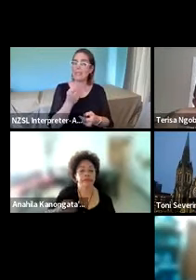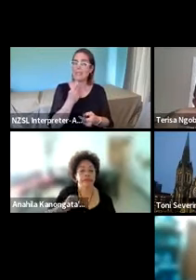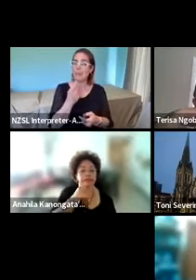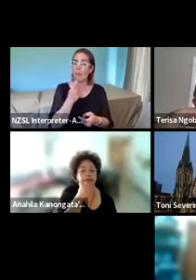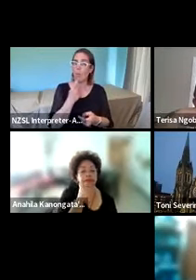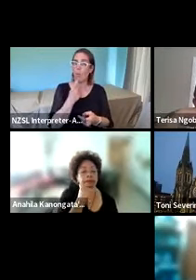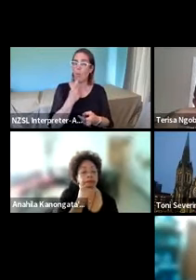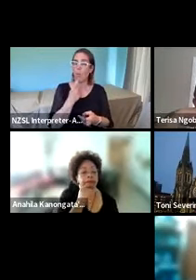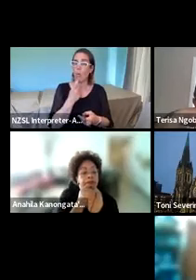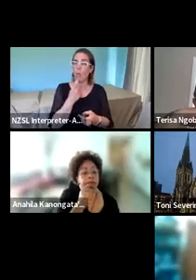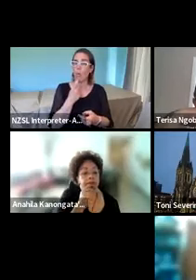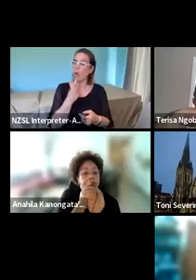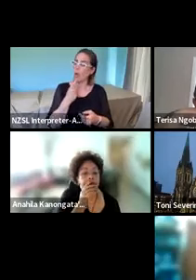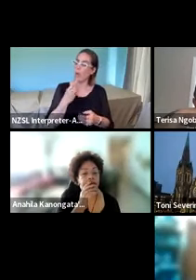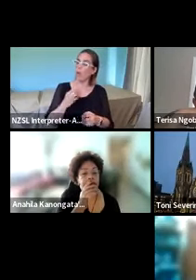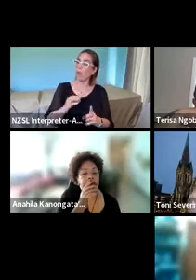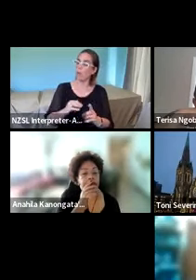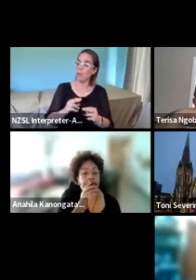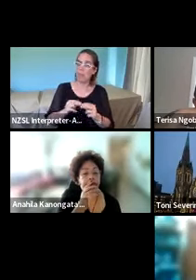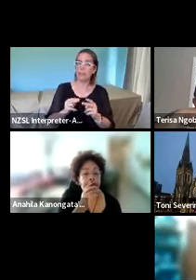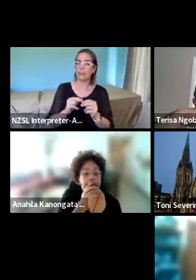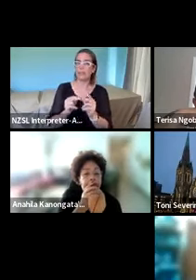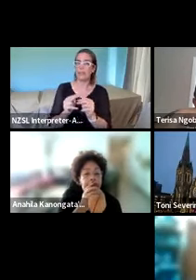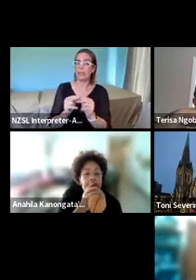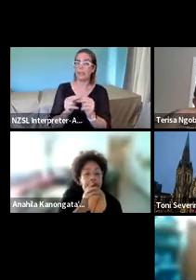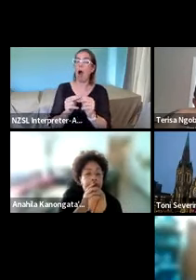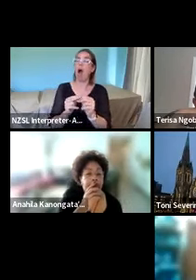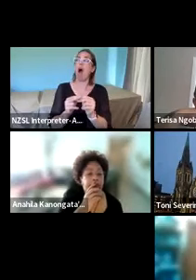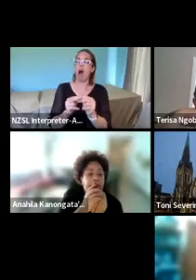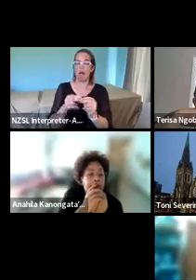used to it. And then as we go further on, we could go,